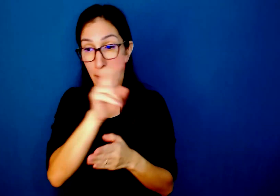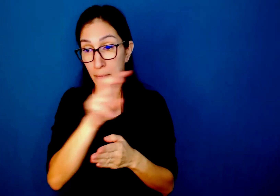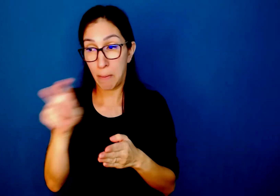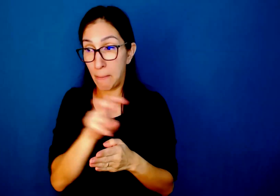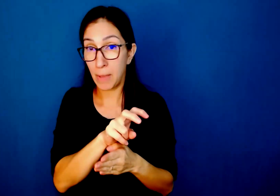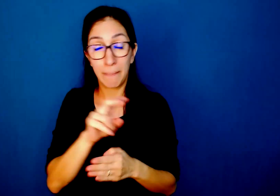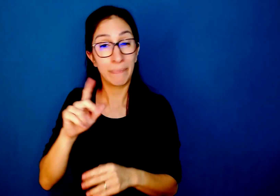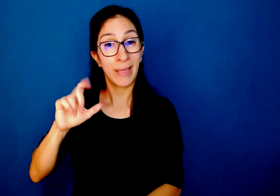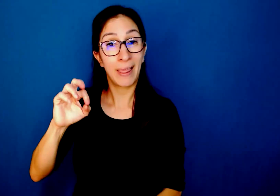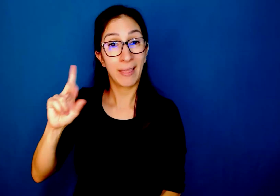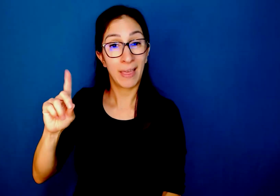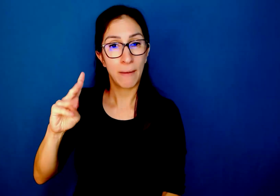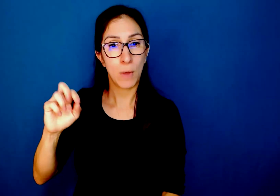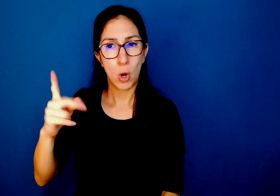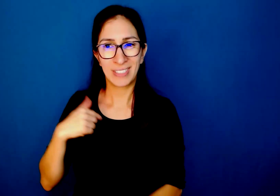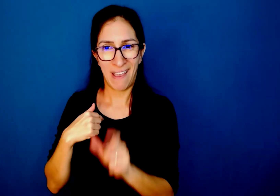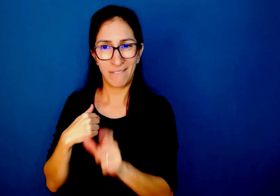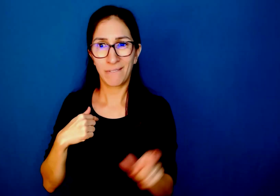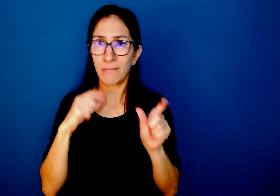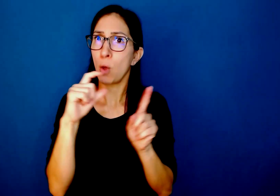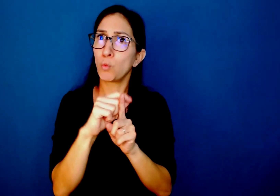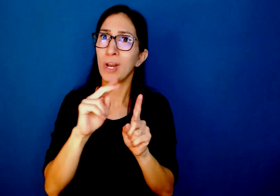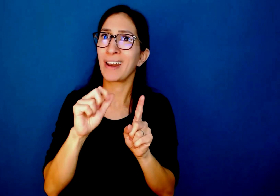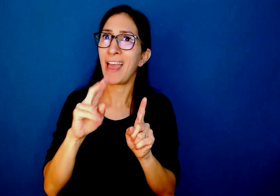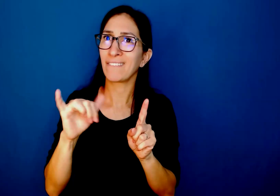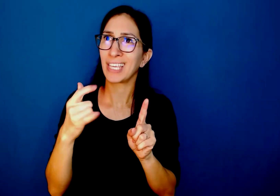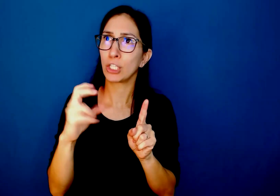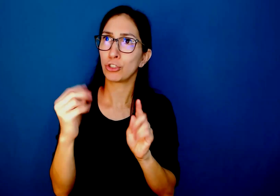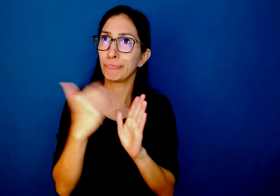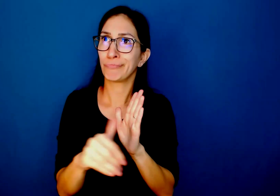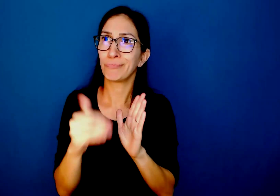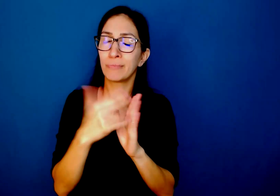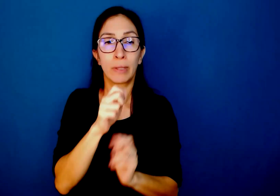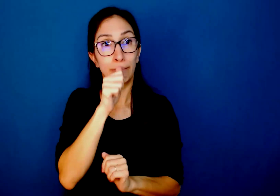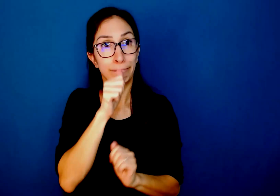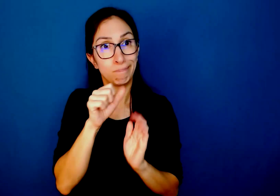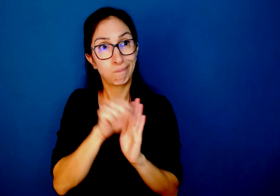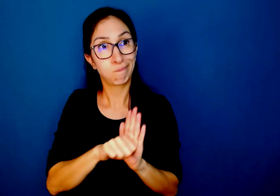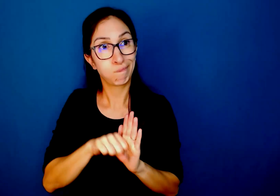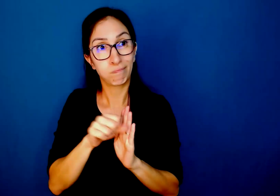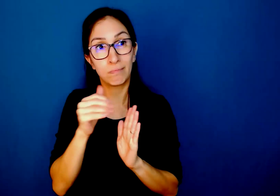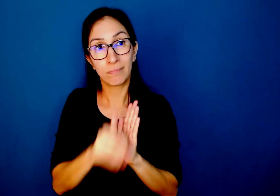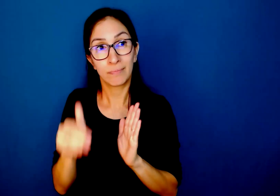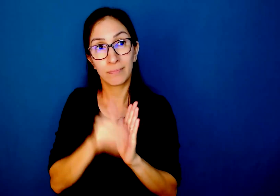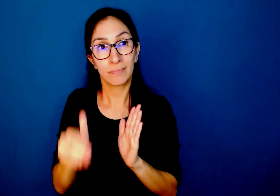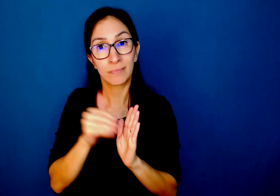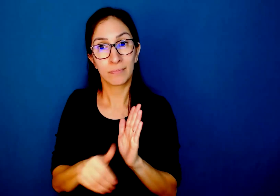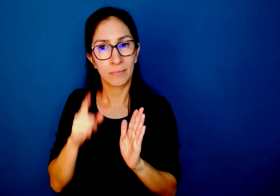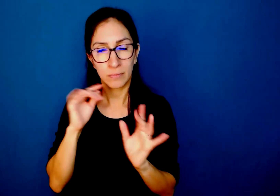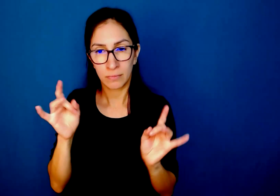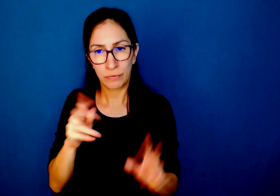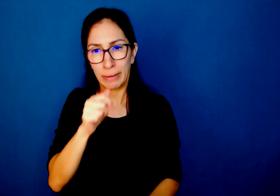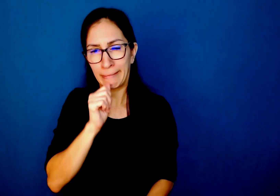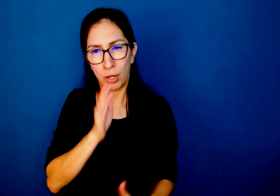title, and it's just redundant. It's more annoying than anything. It's certainly better than nothing, but it's